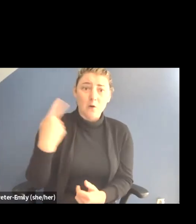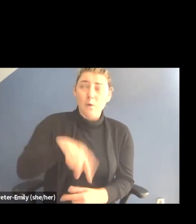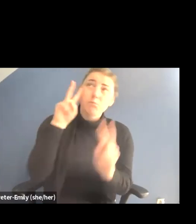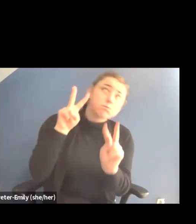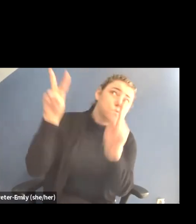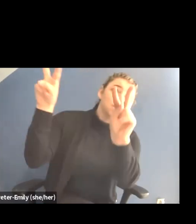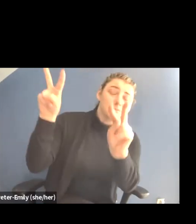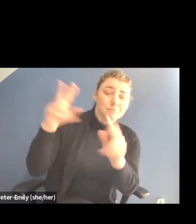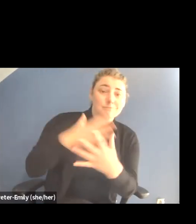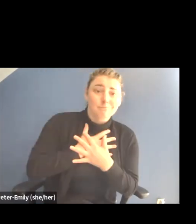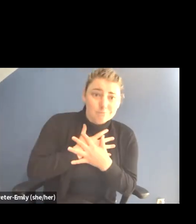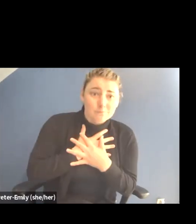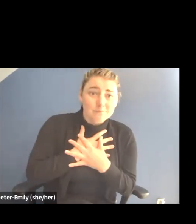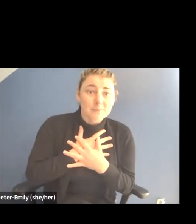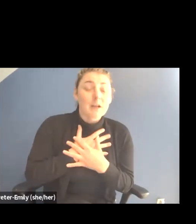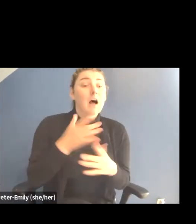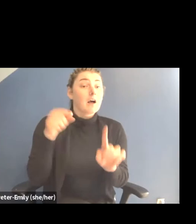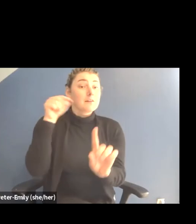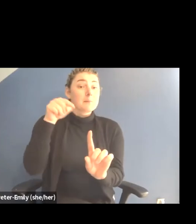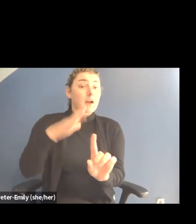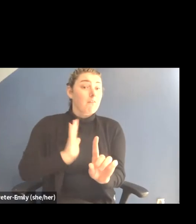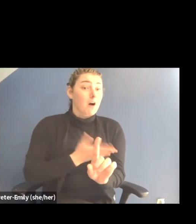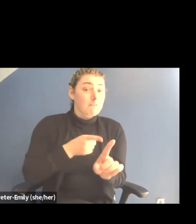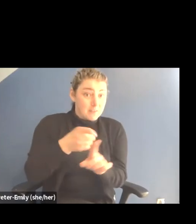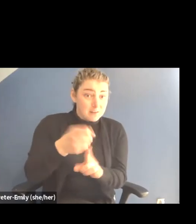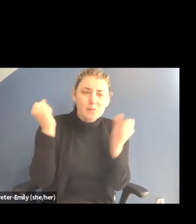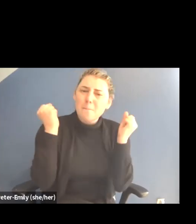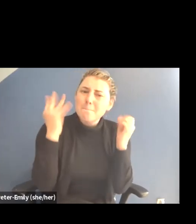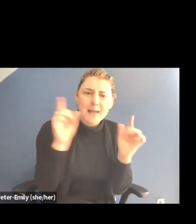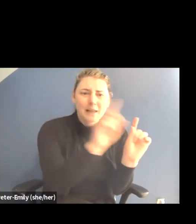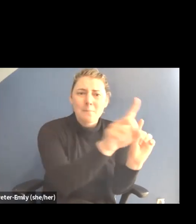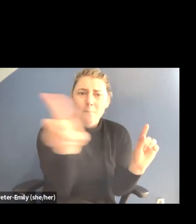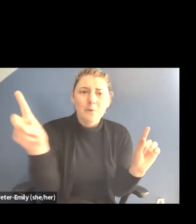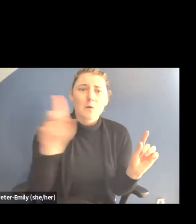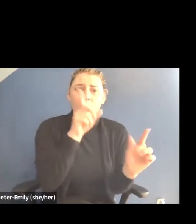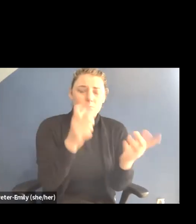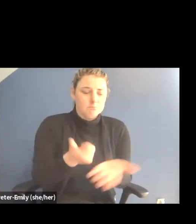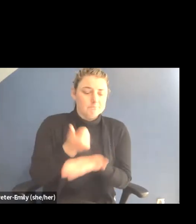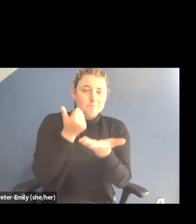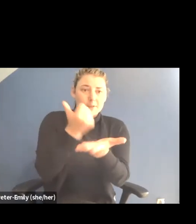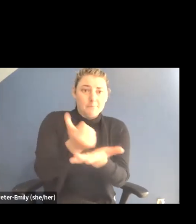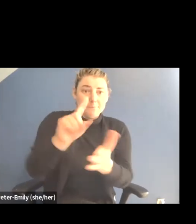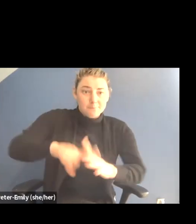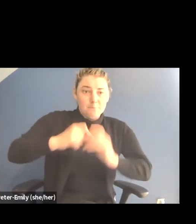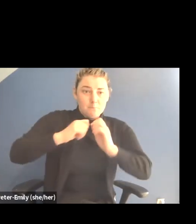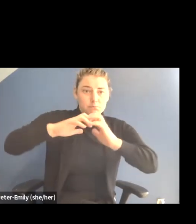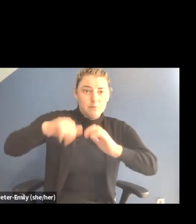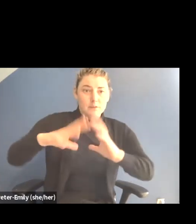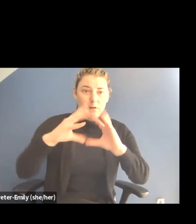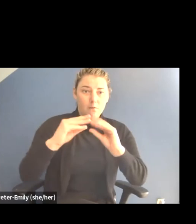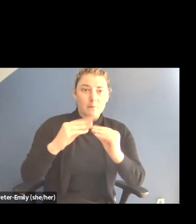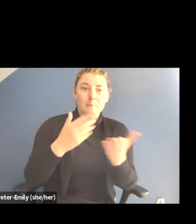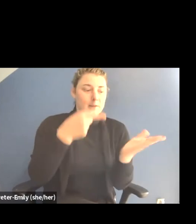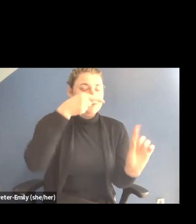large. Speaking of our field, there are many members of our field that helped put this conference up on its feet. Please show